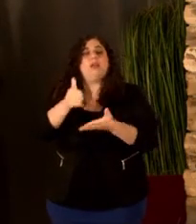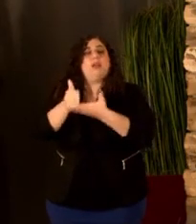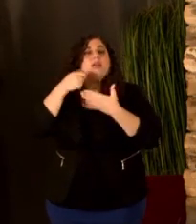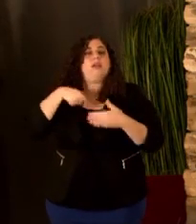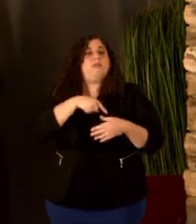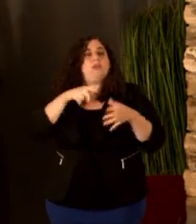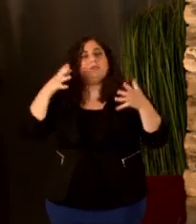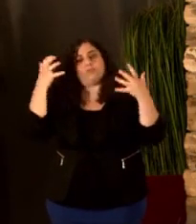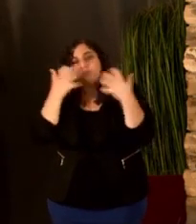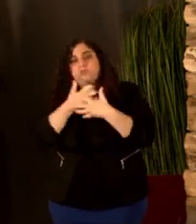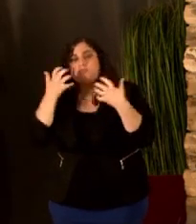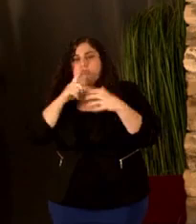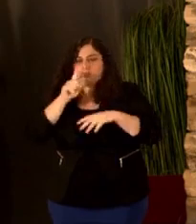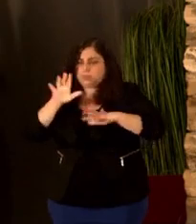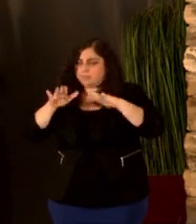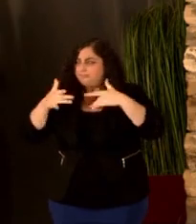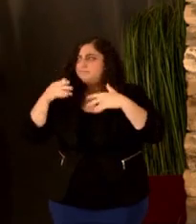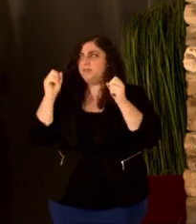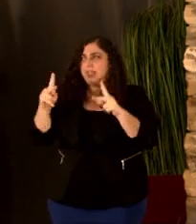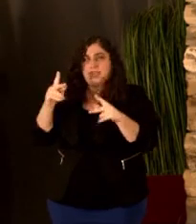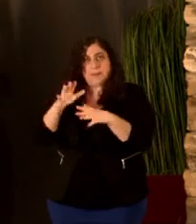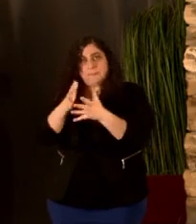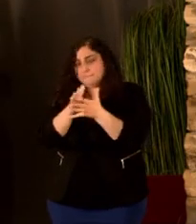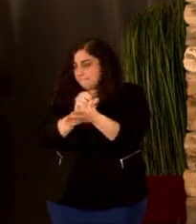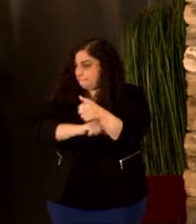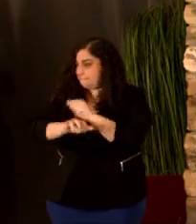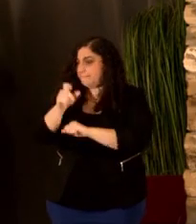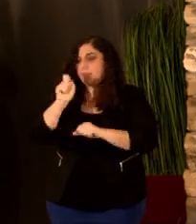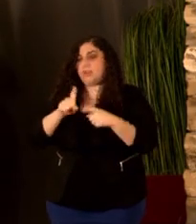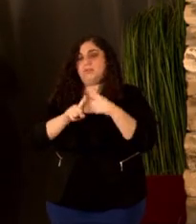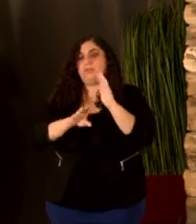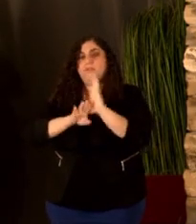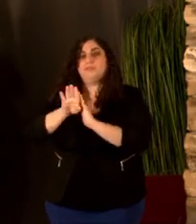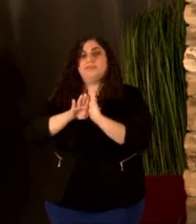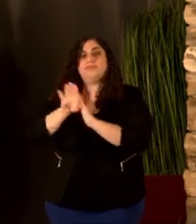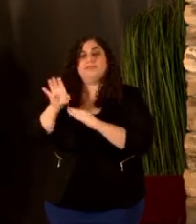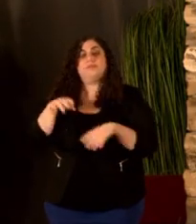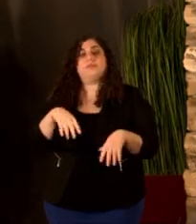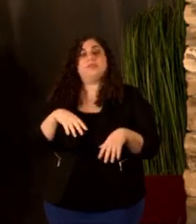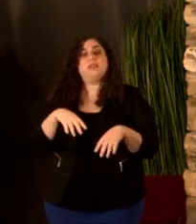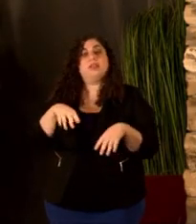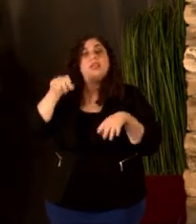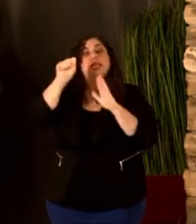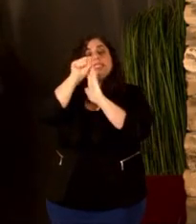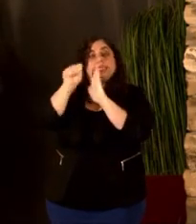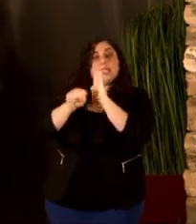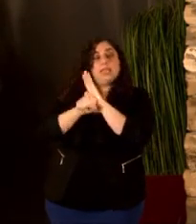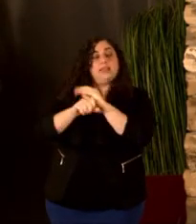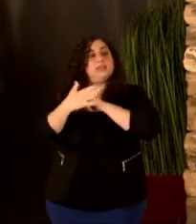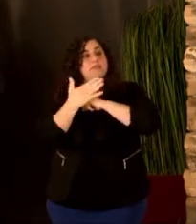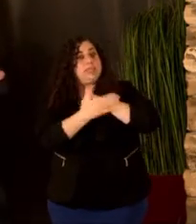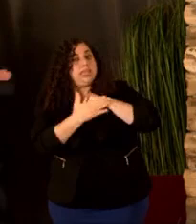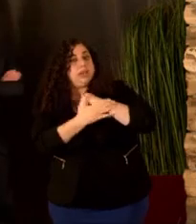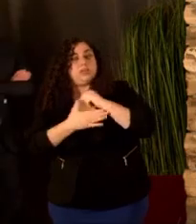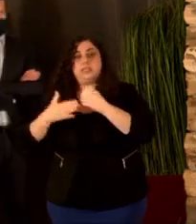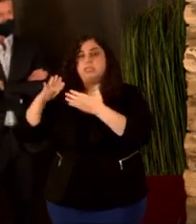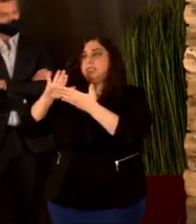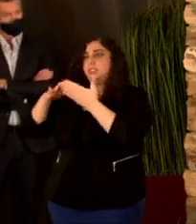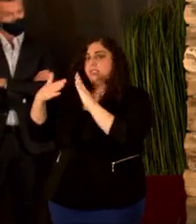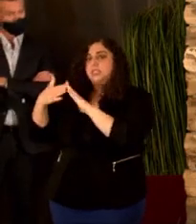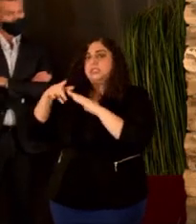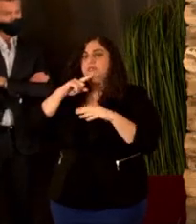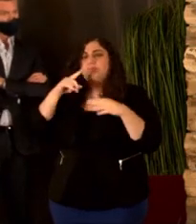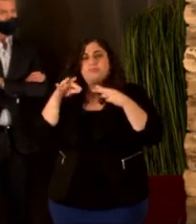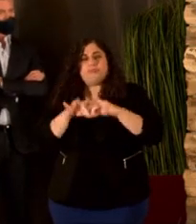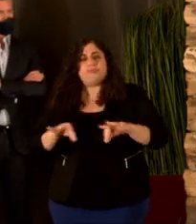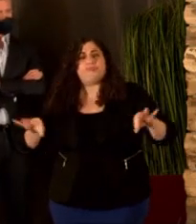aim. But as it requires the state and the county, that county-city partnership is vital as well. And I am so